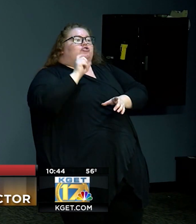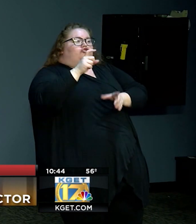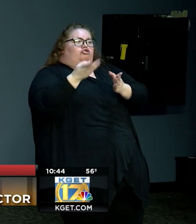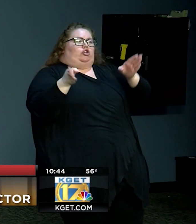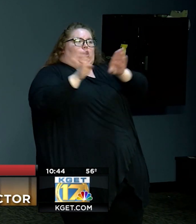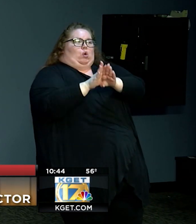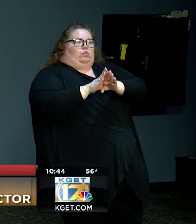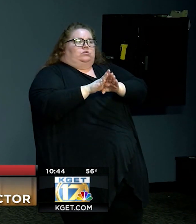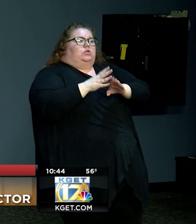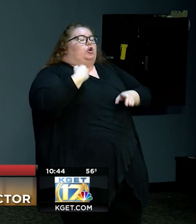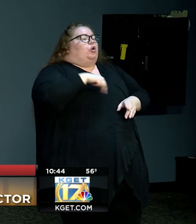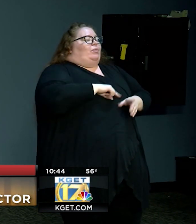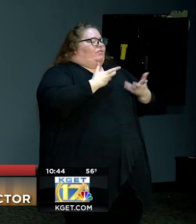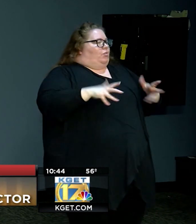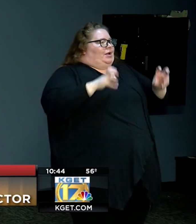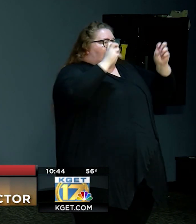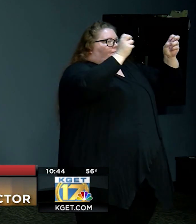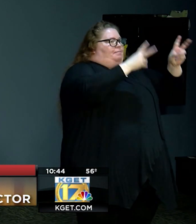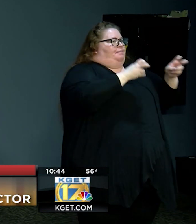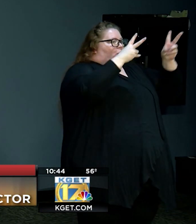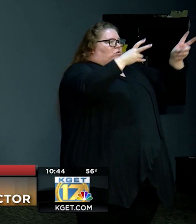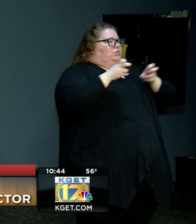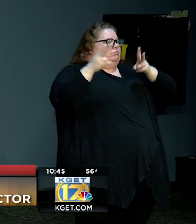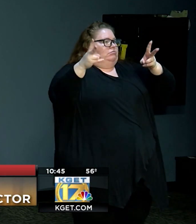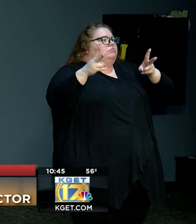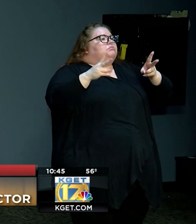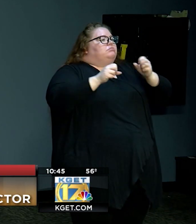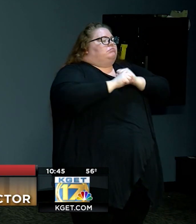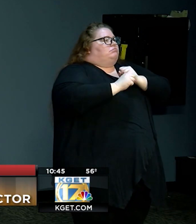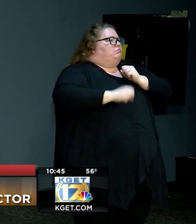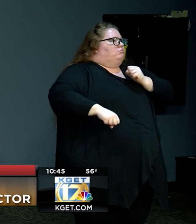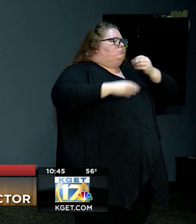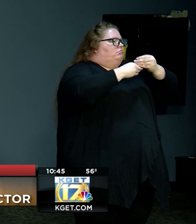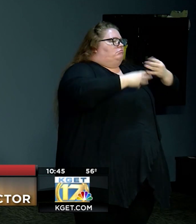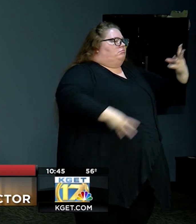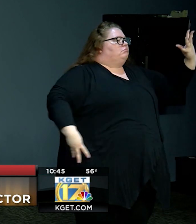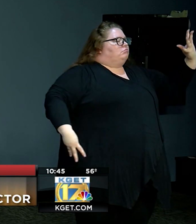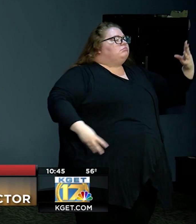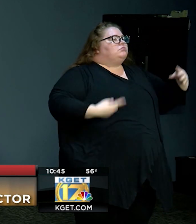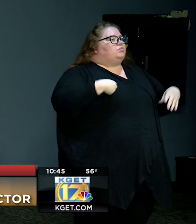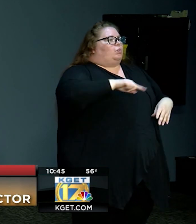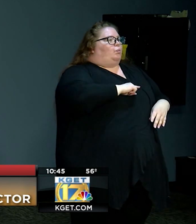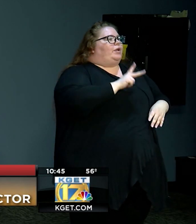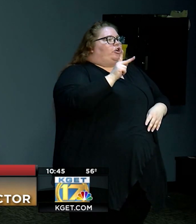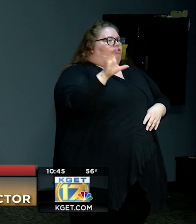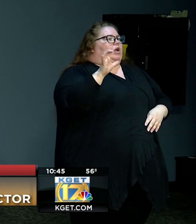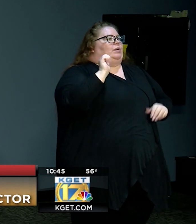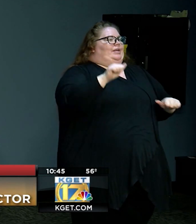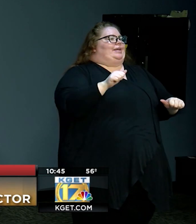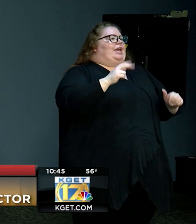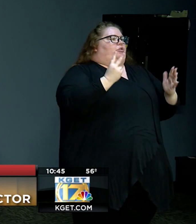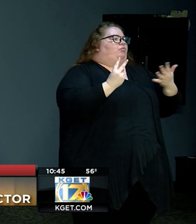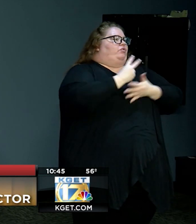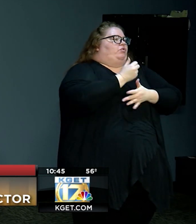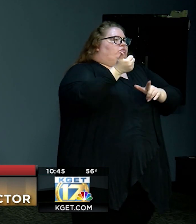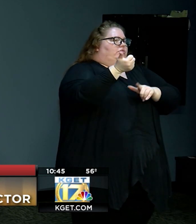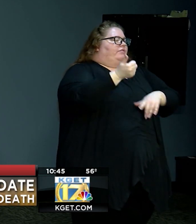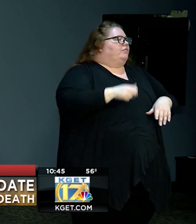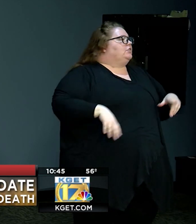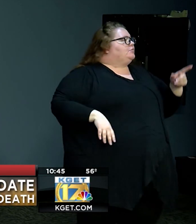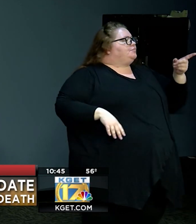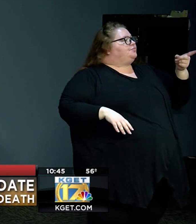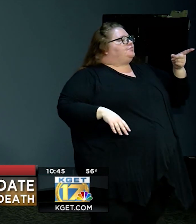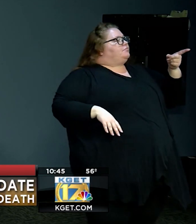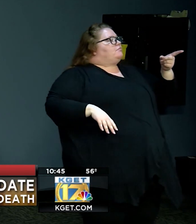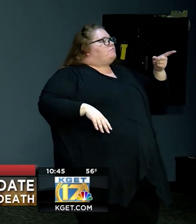recommendations, and they're extensive, on the website so that we as a community can review those individual businesses. And on